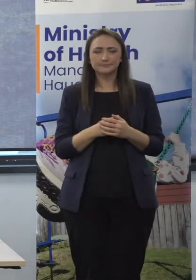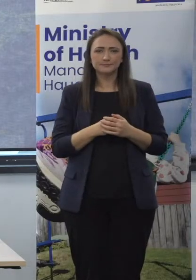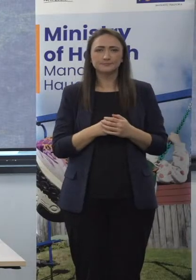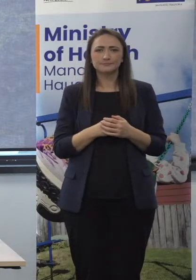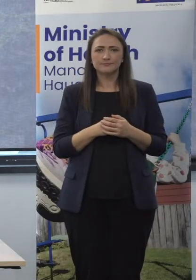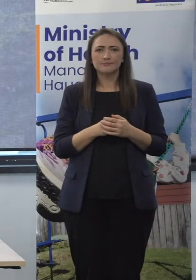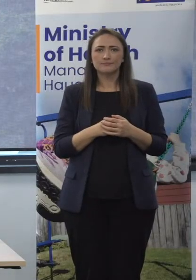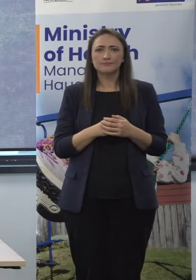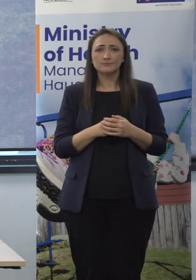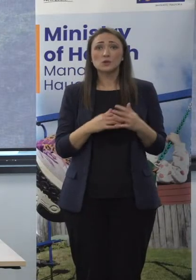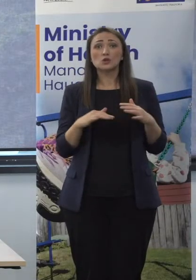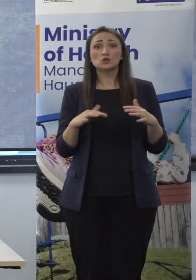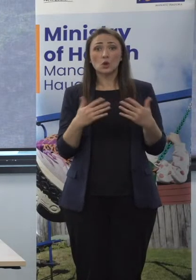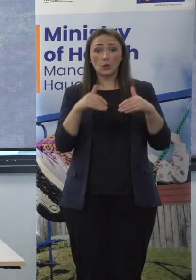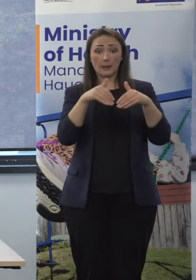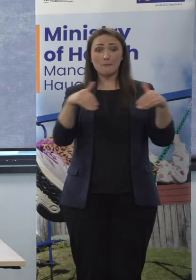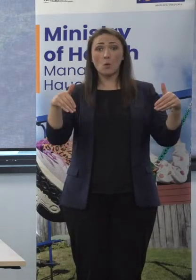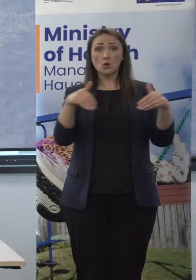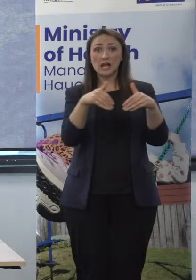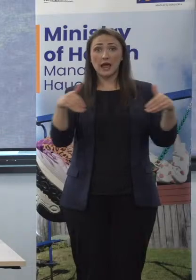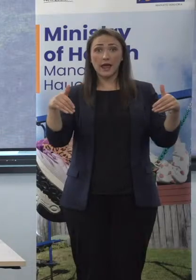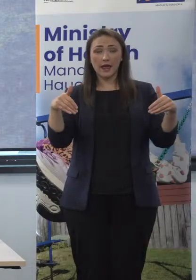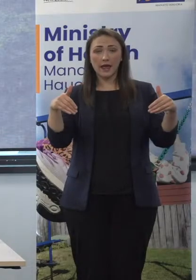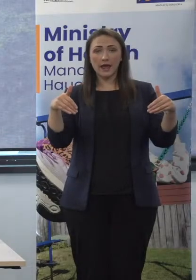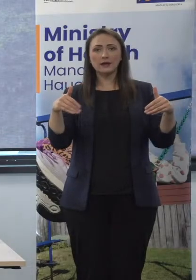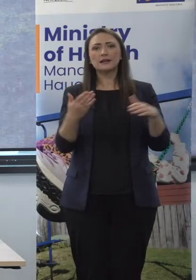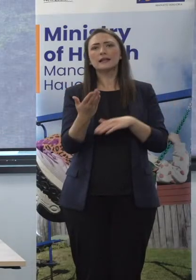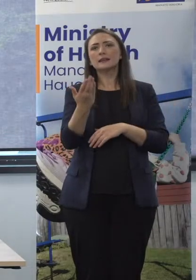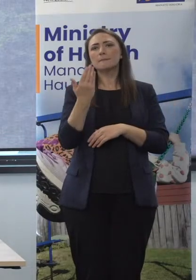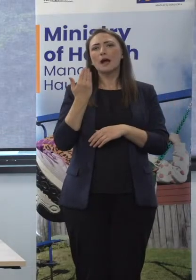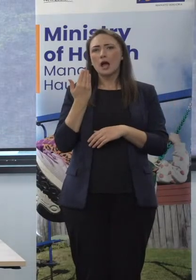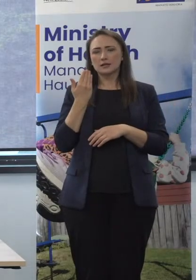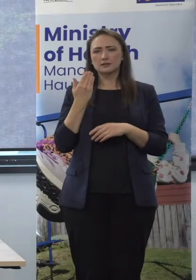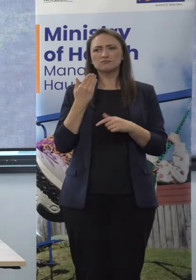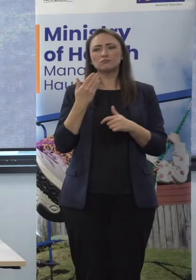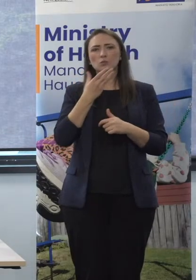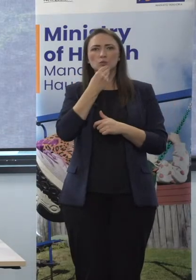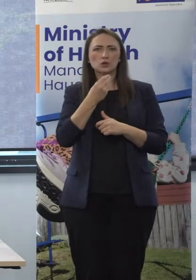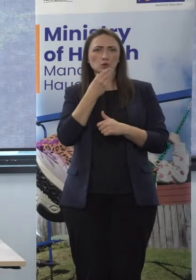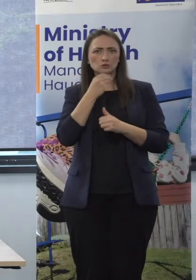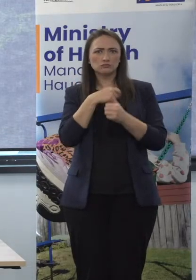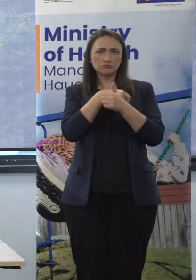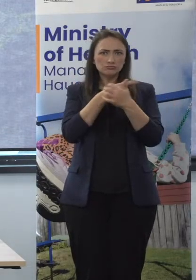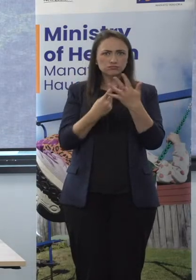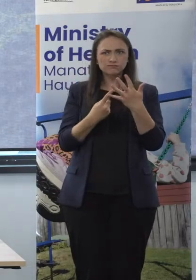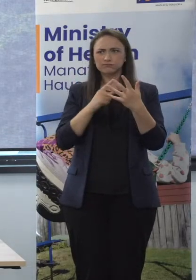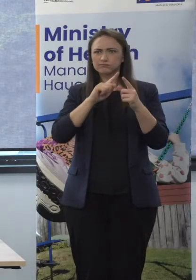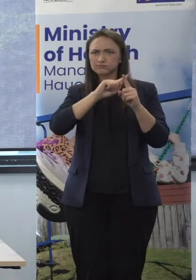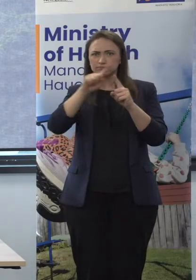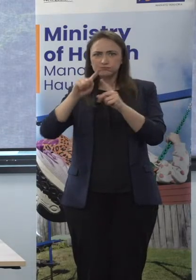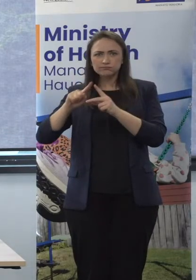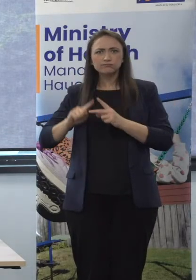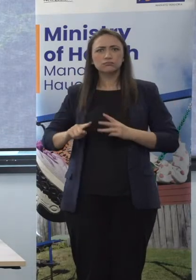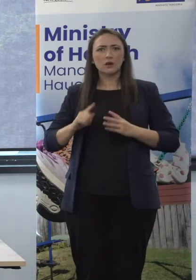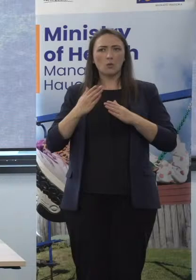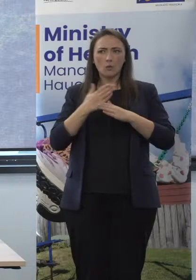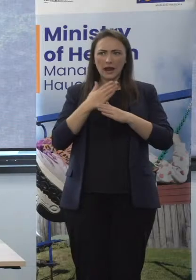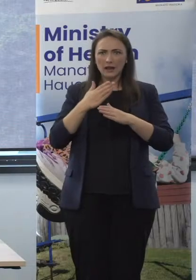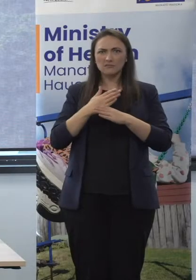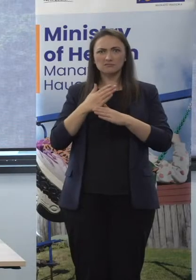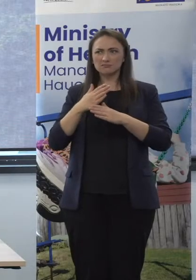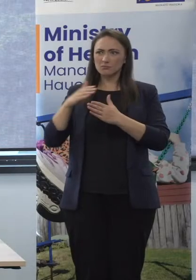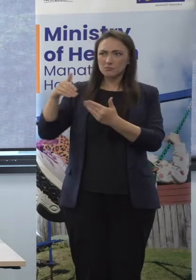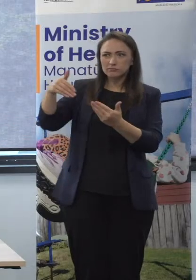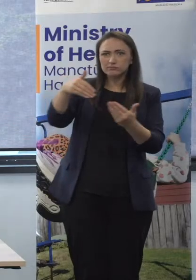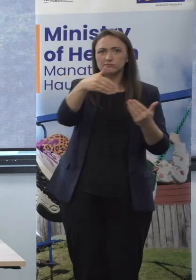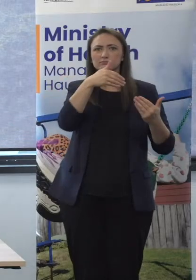explain. As previously said, we use a variety of information gathering methods and testing tools to provide us with information from a range